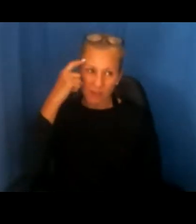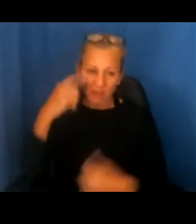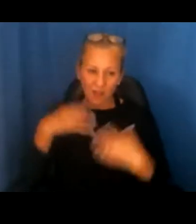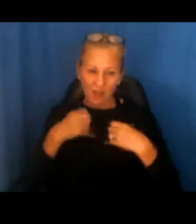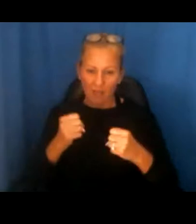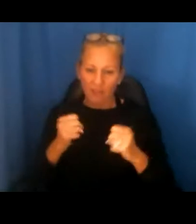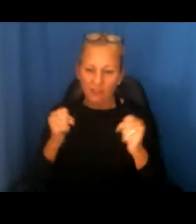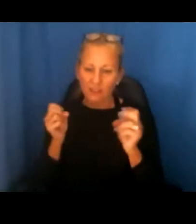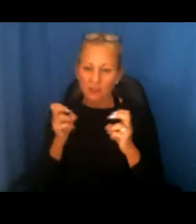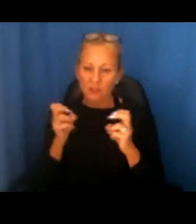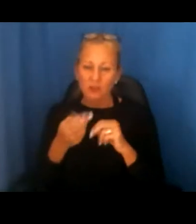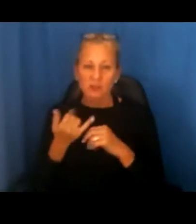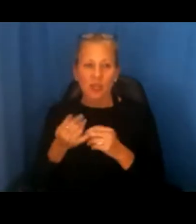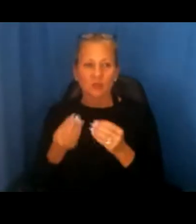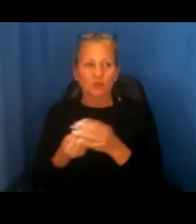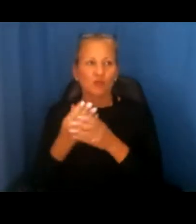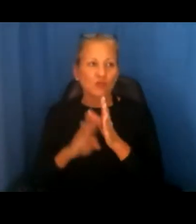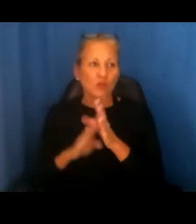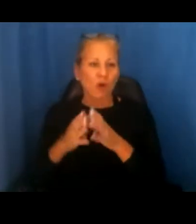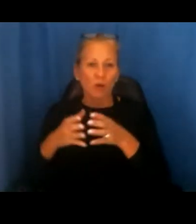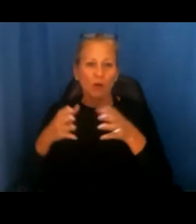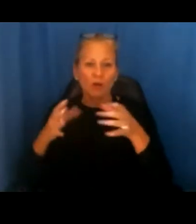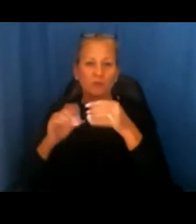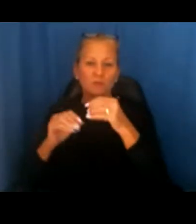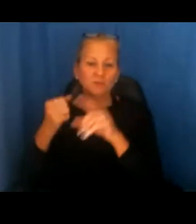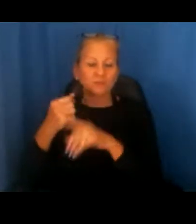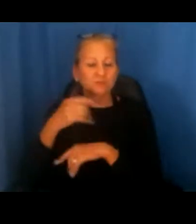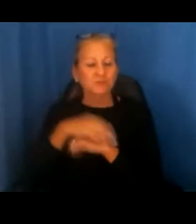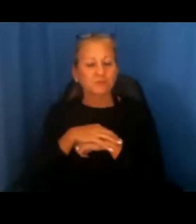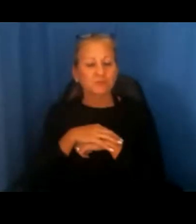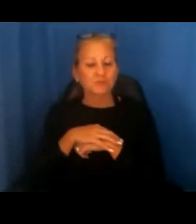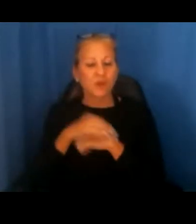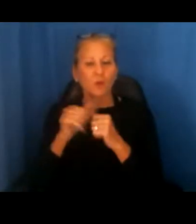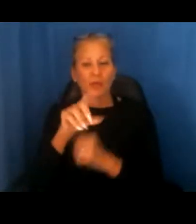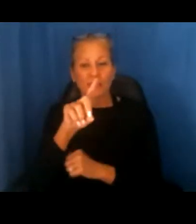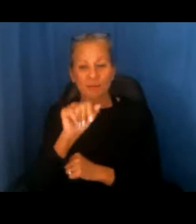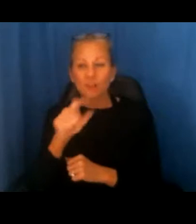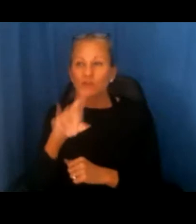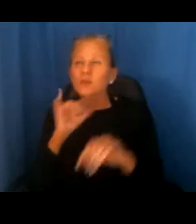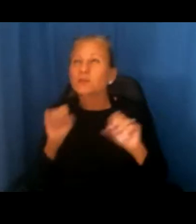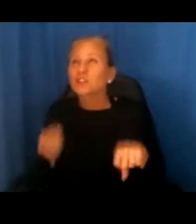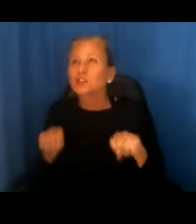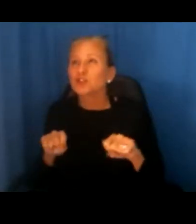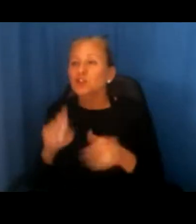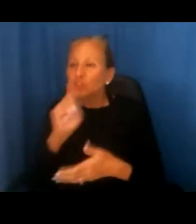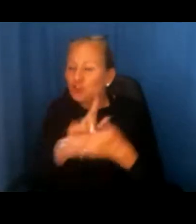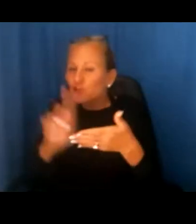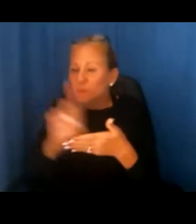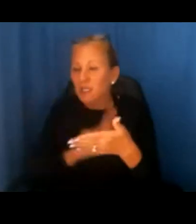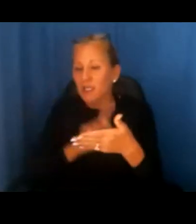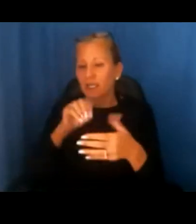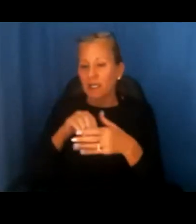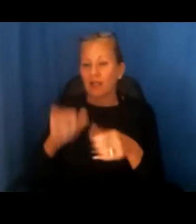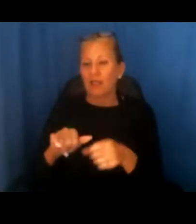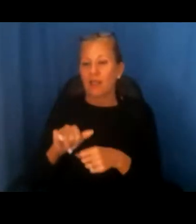rise to the level of disabilities. So when you're talking about potential discrimination in the